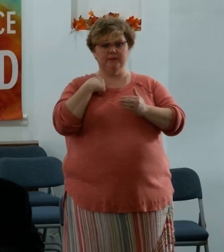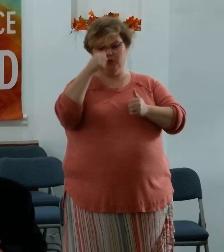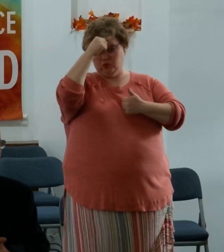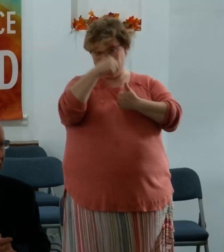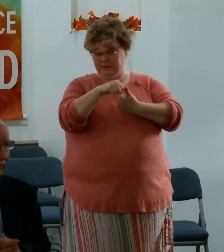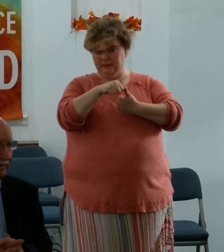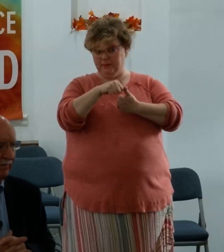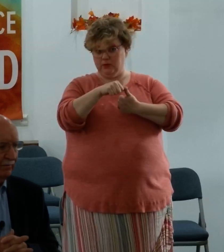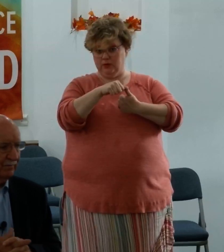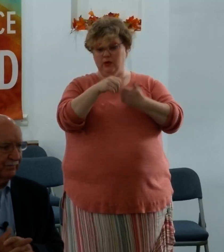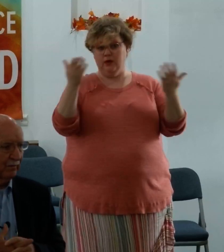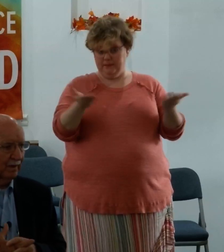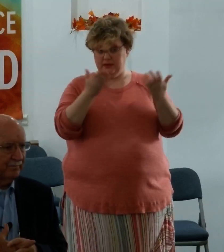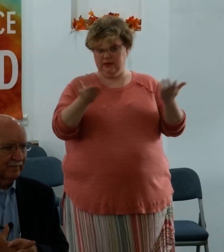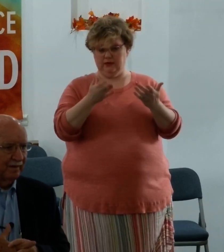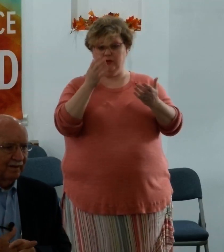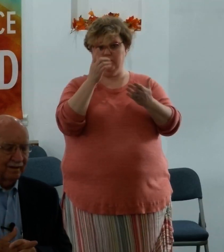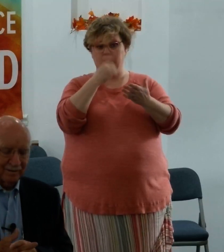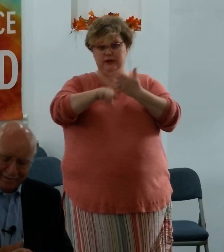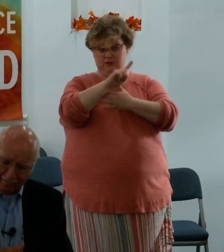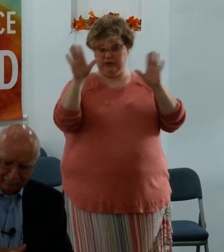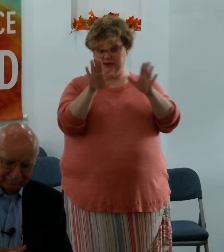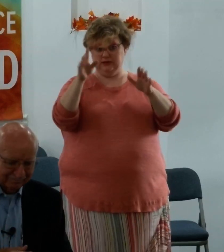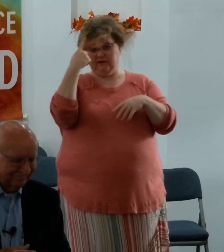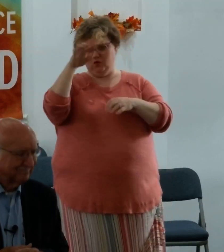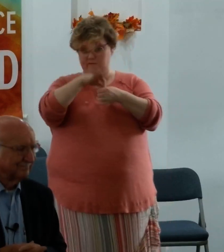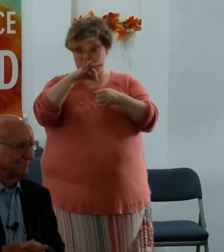next Sunday for that vote. Okay? And now,